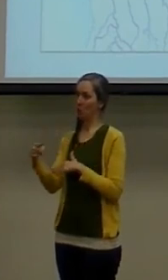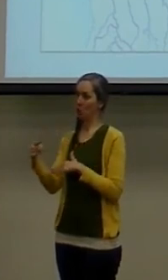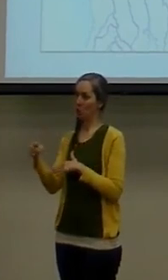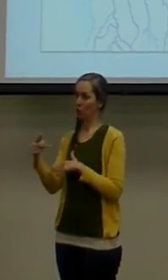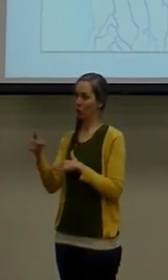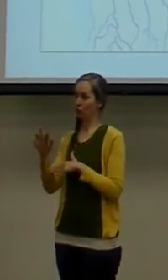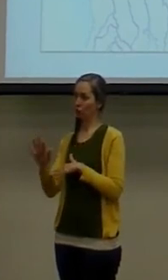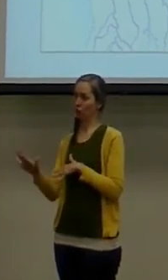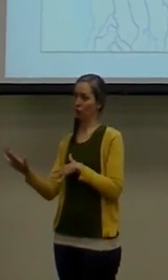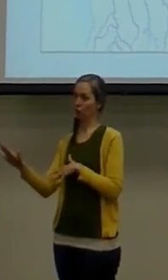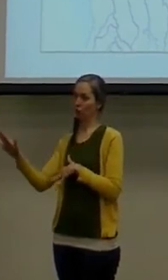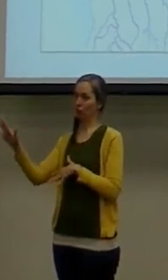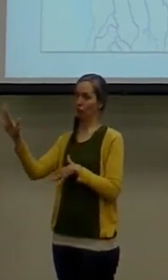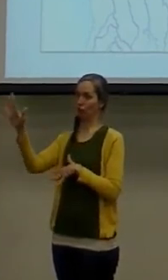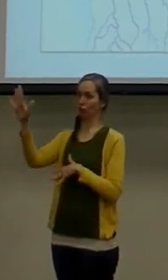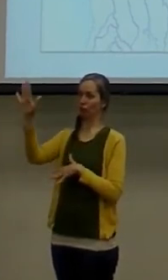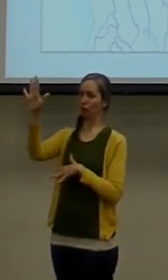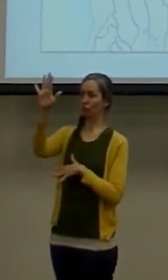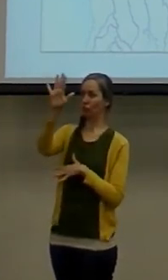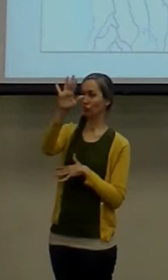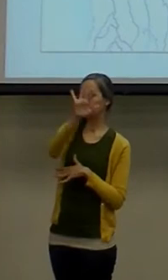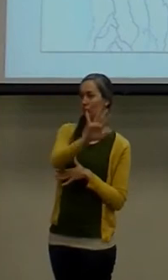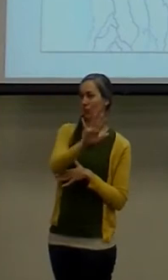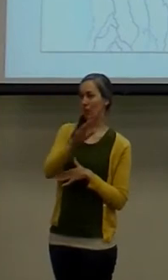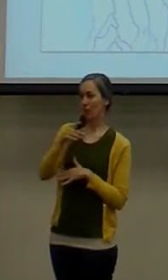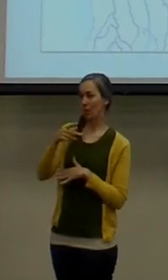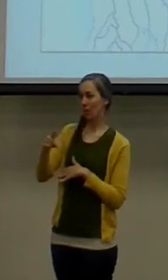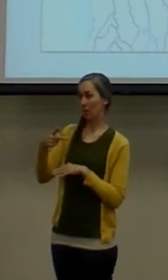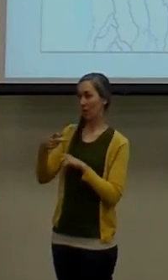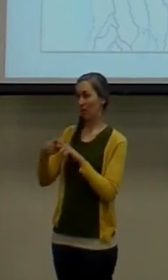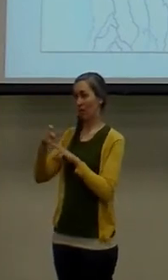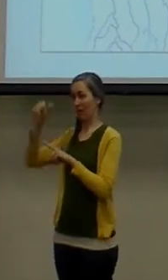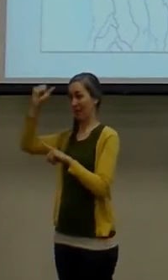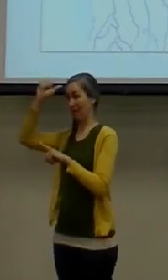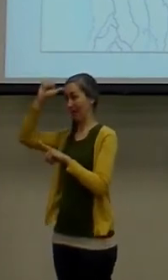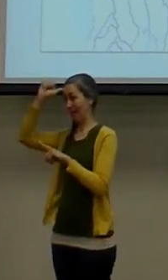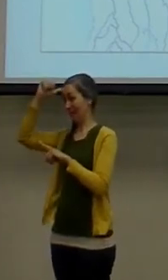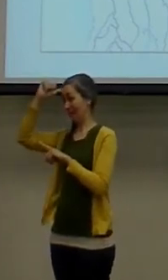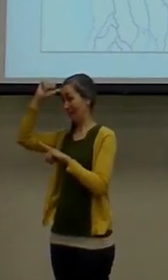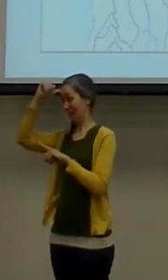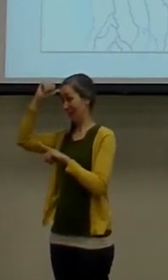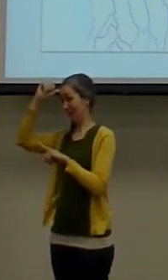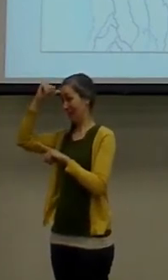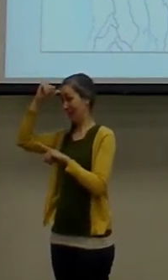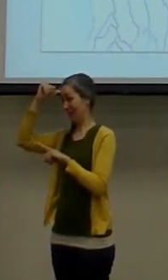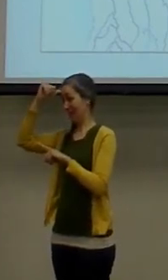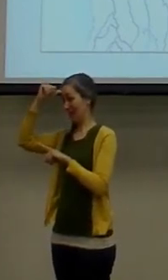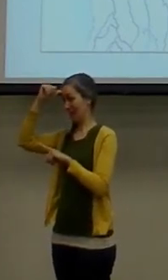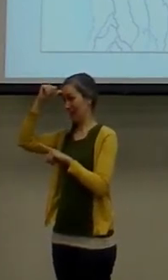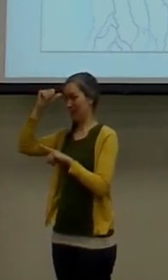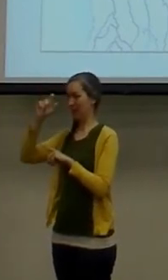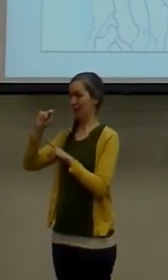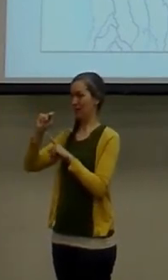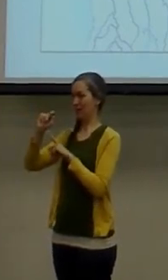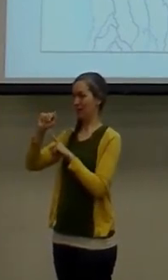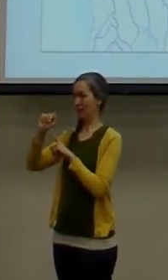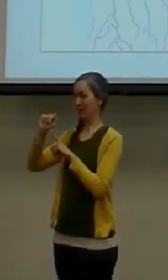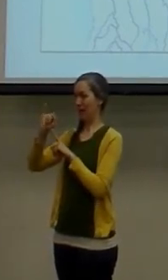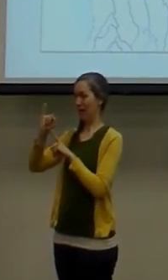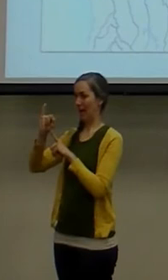all the way from northeastern India in Assam state. We call them Thai